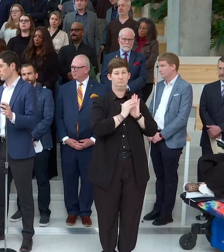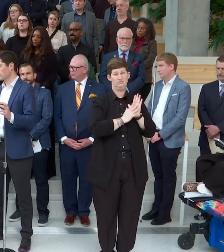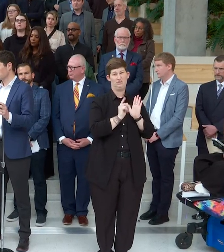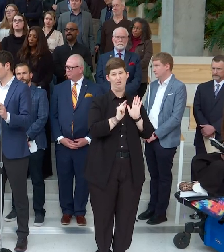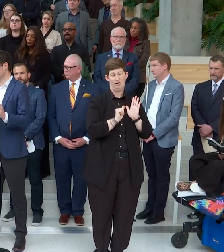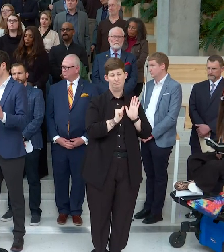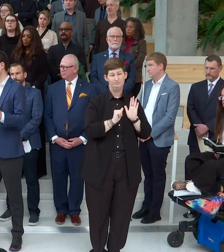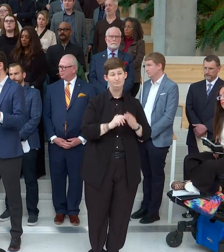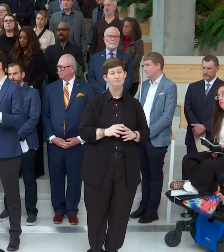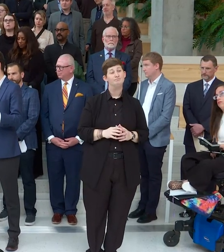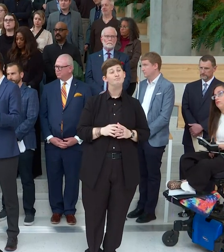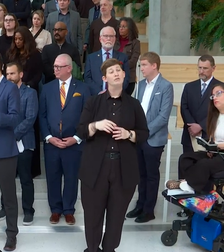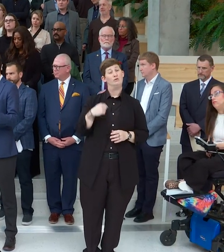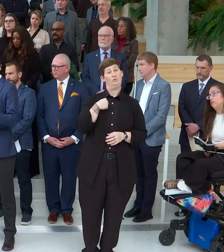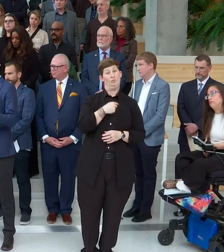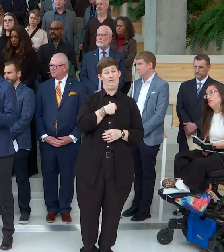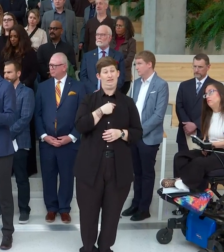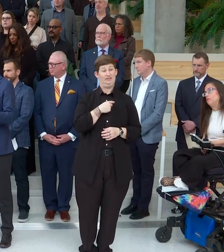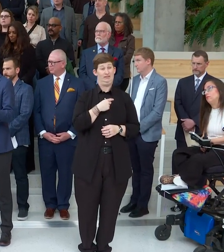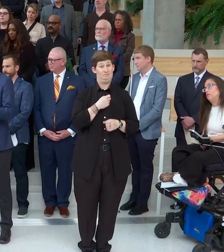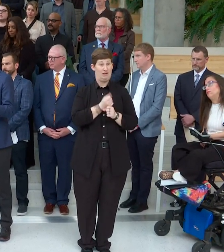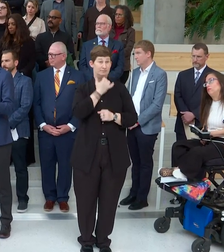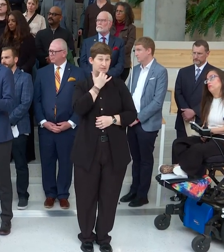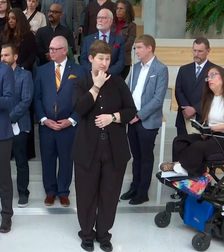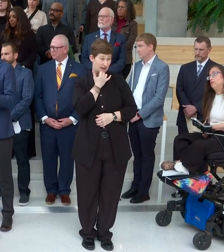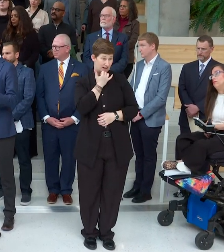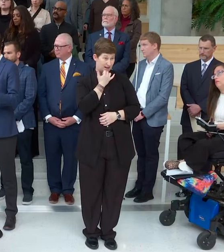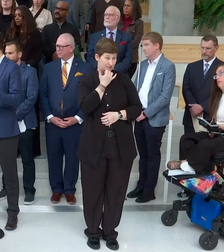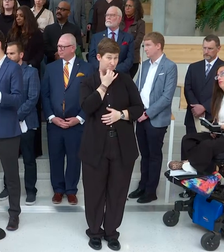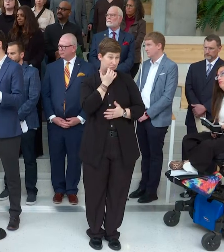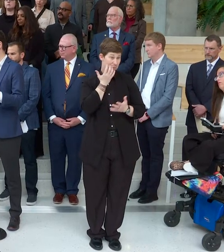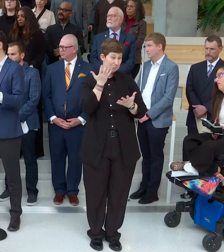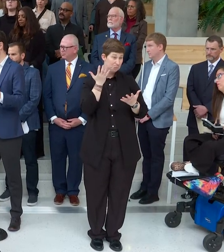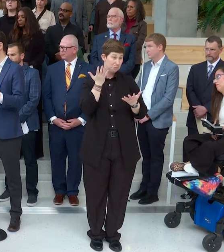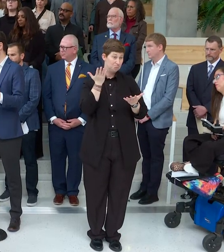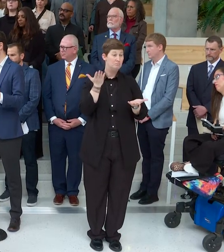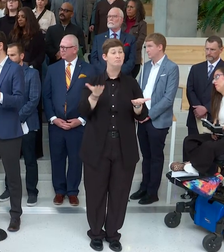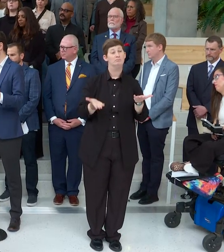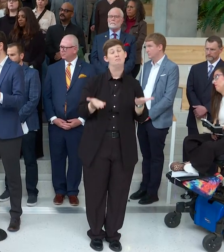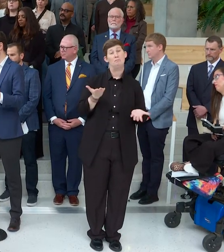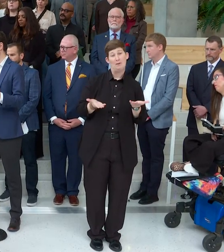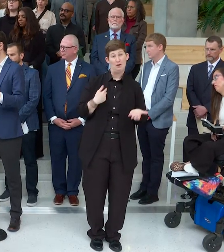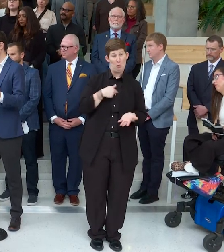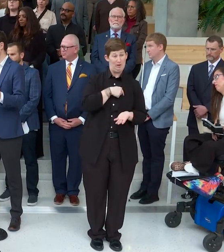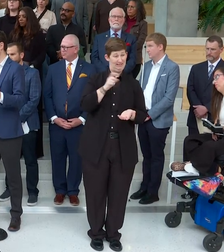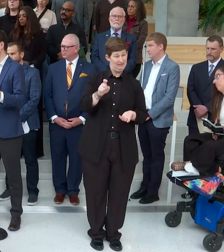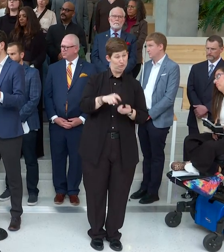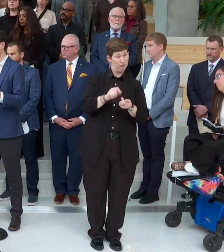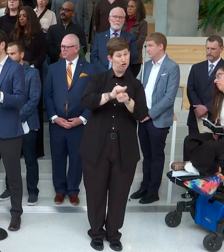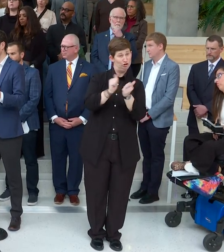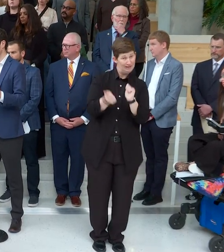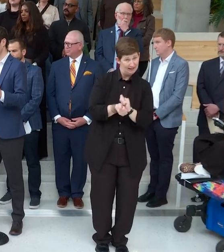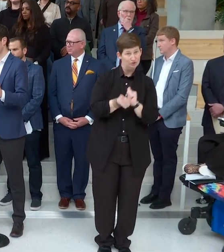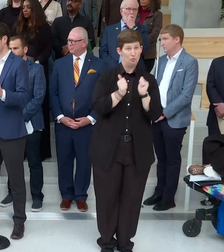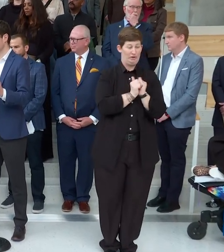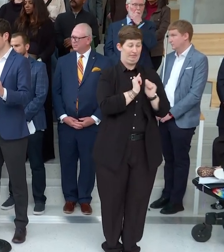a mistake, then we need to be willing to change with new information. And so